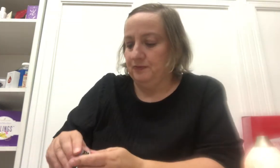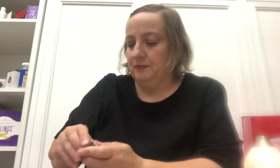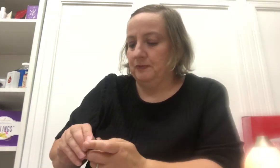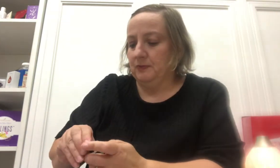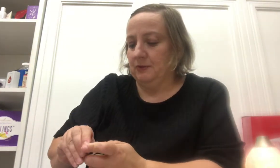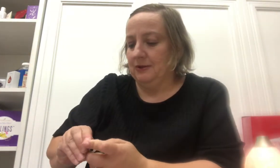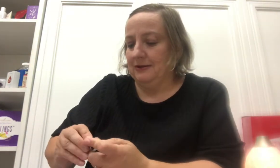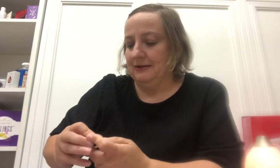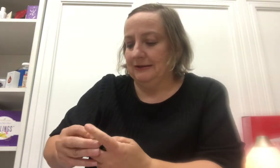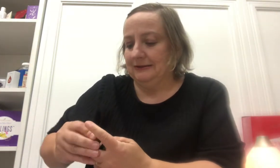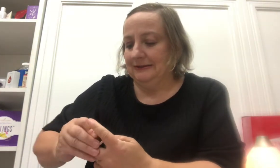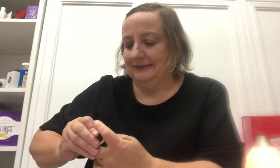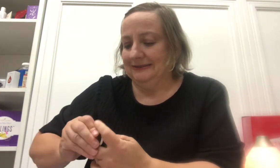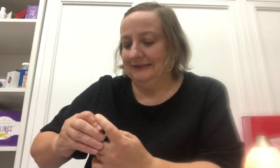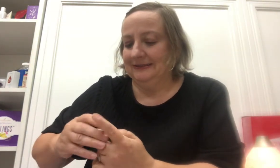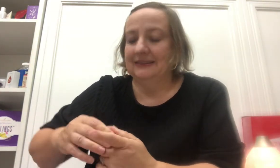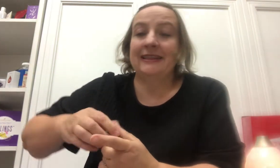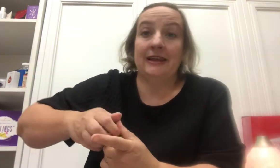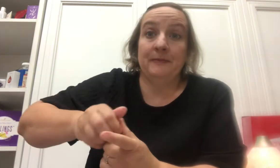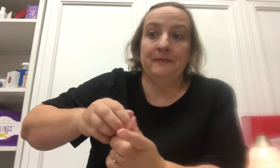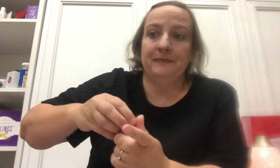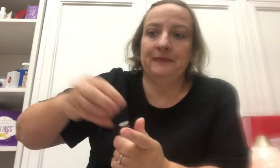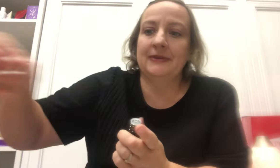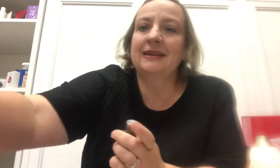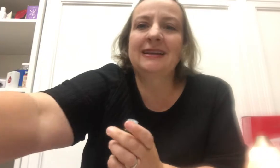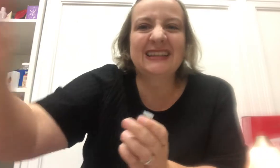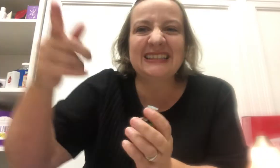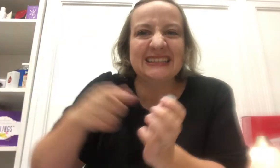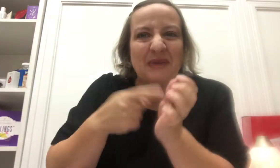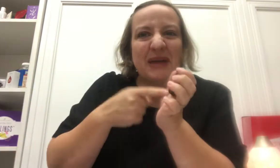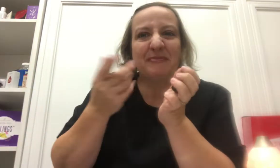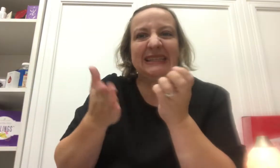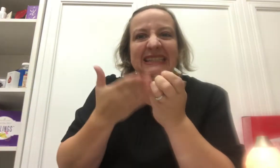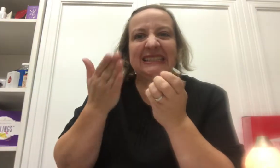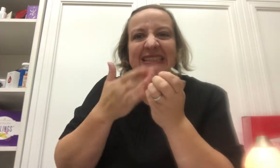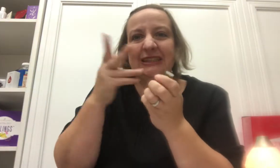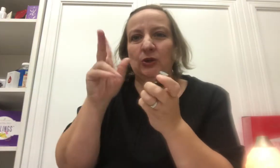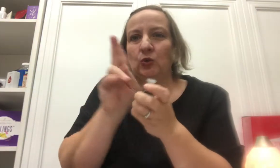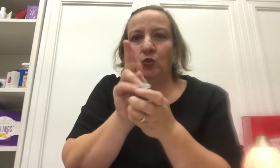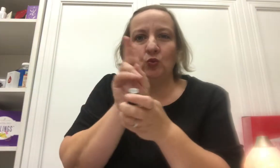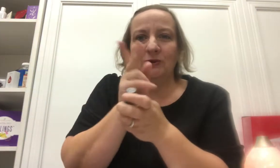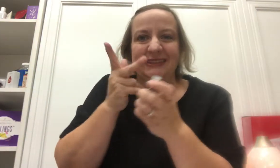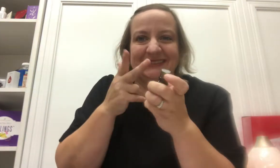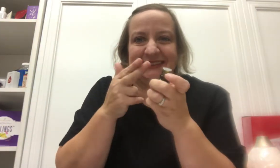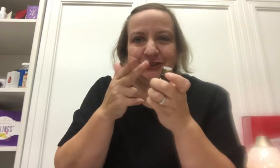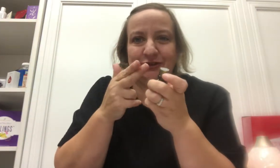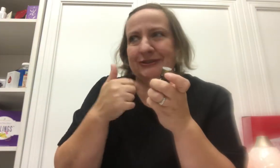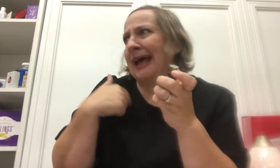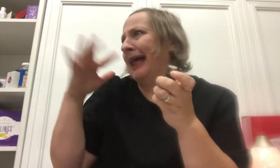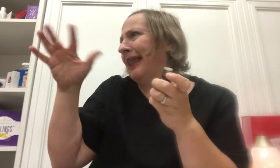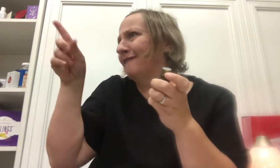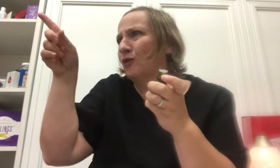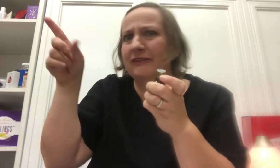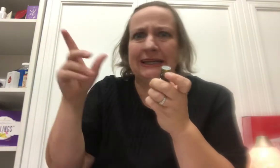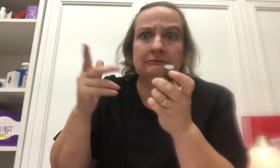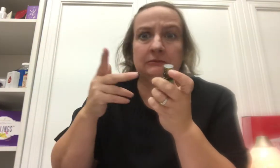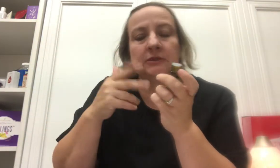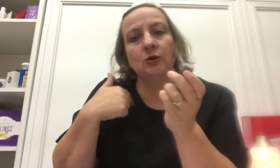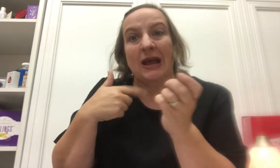I think I need both of my hands fully functioning. Okay, there we go. All right, sometimes it's easier to just use a pair of scissors or something, and they're